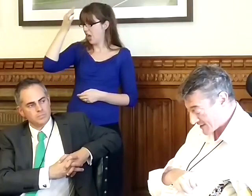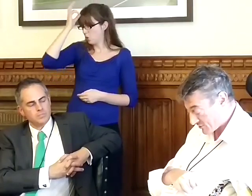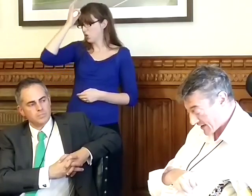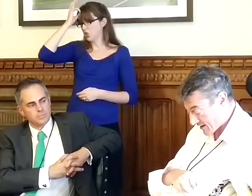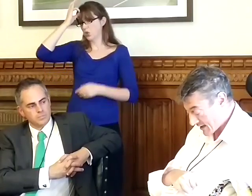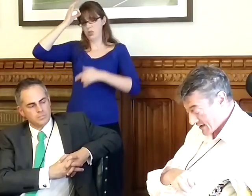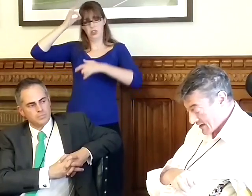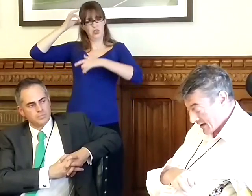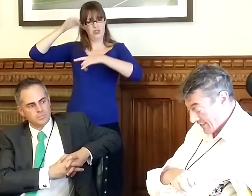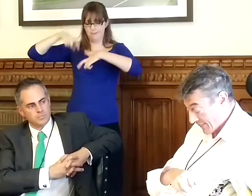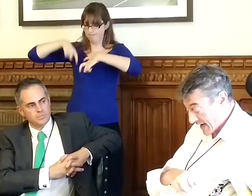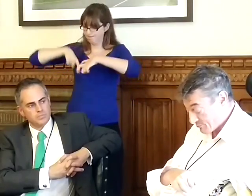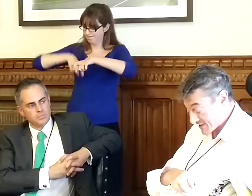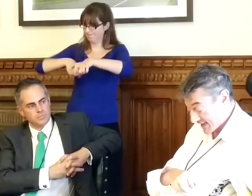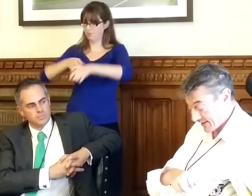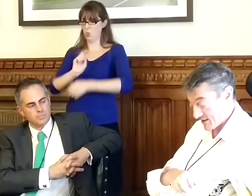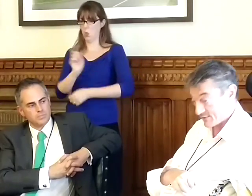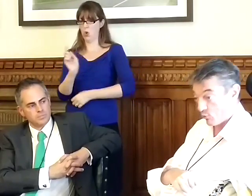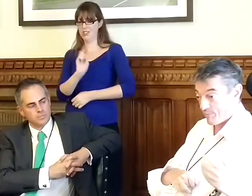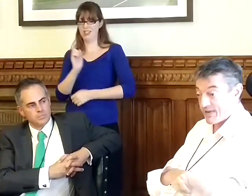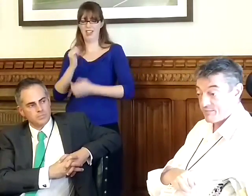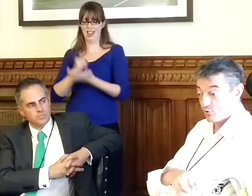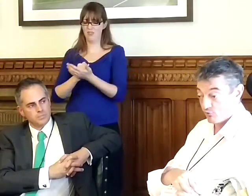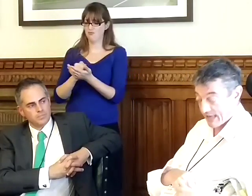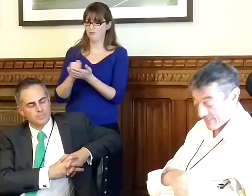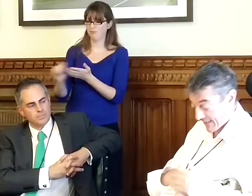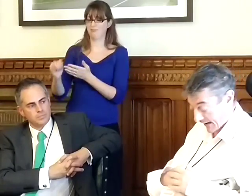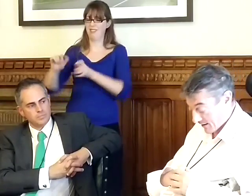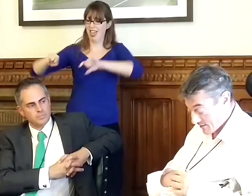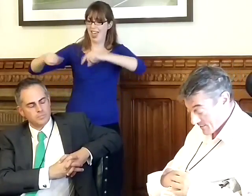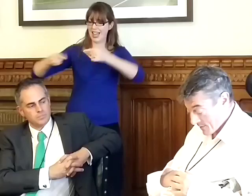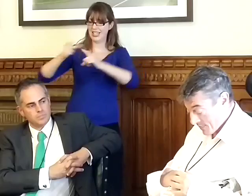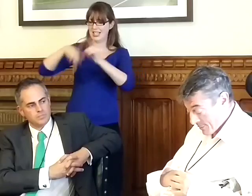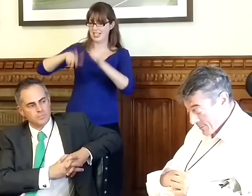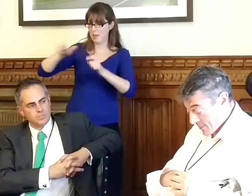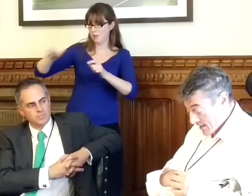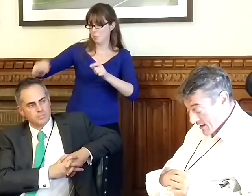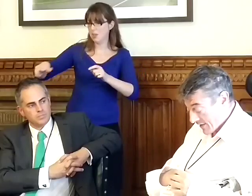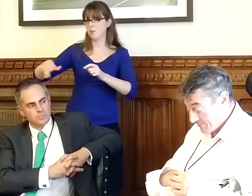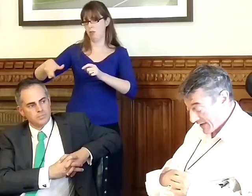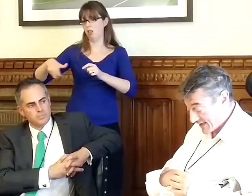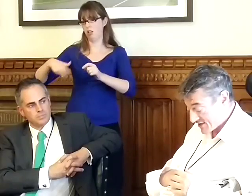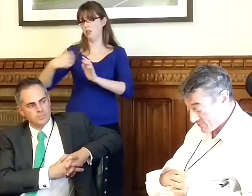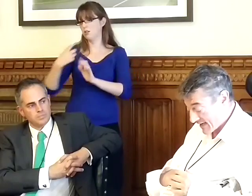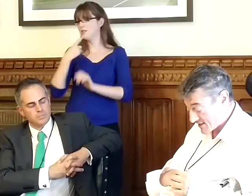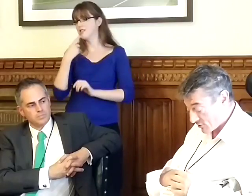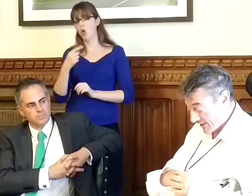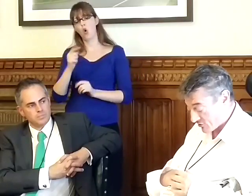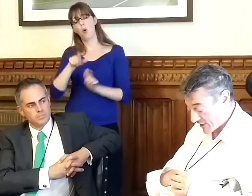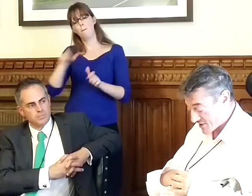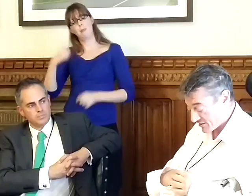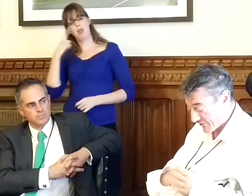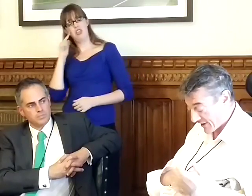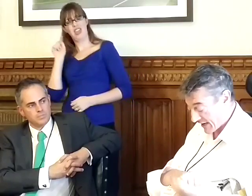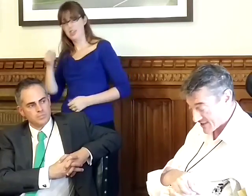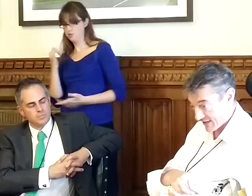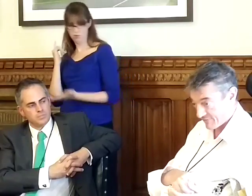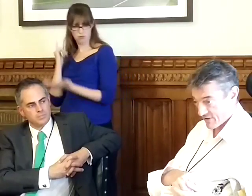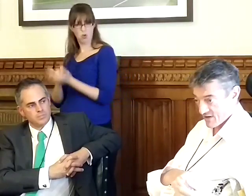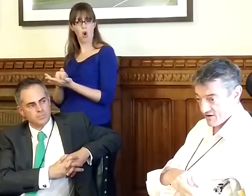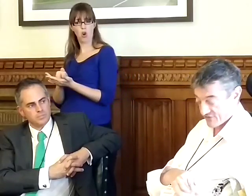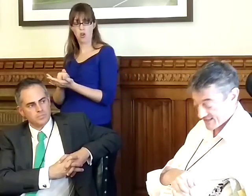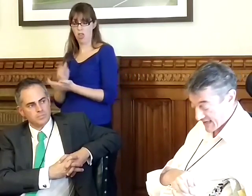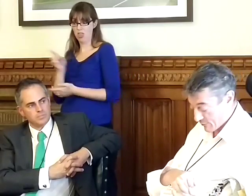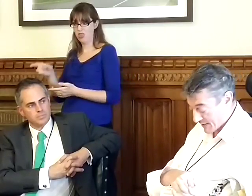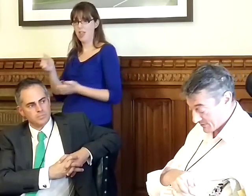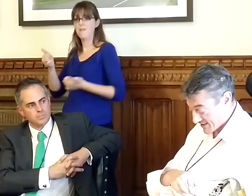anti-disabled people rhetoric that they present as what people really think. They've been instrumental in the creation of the